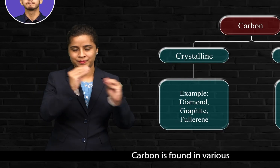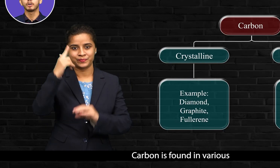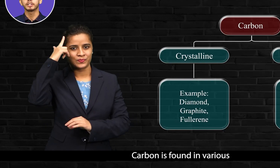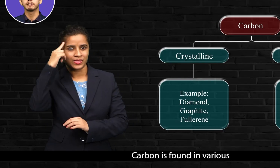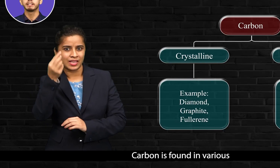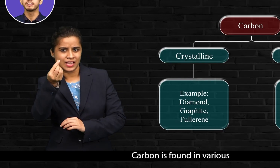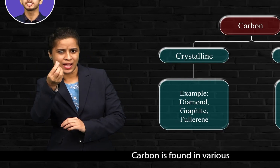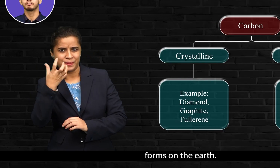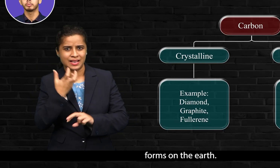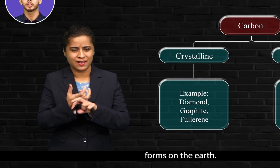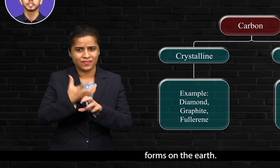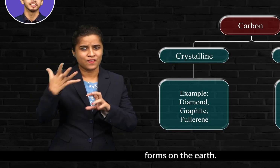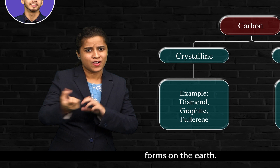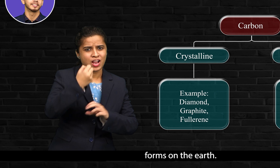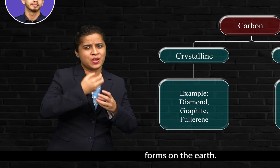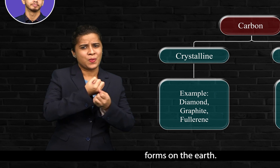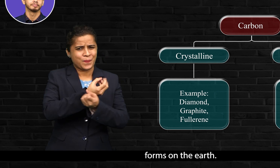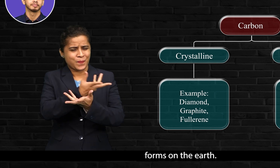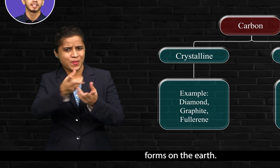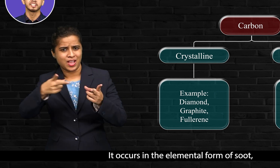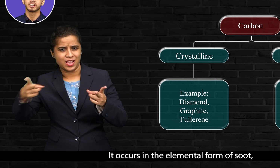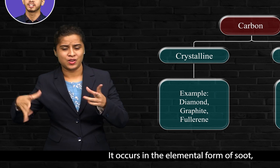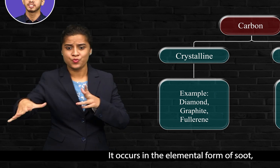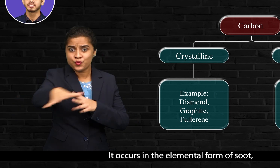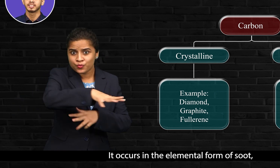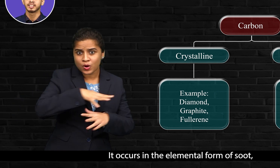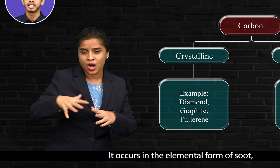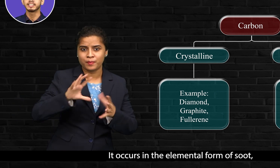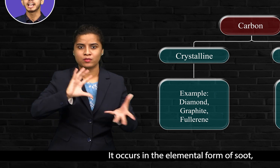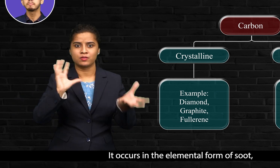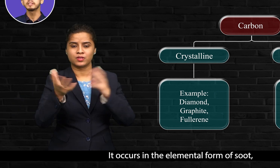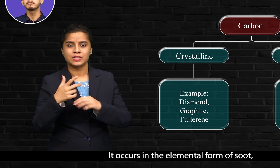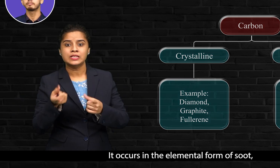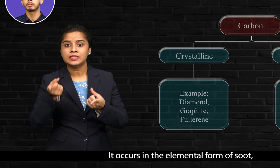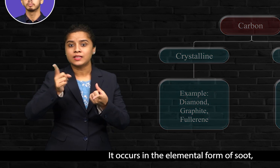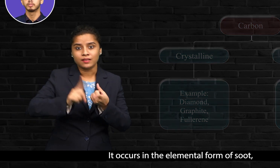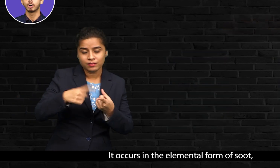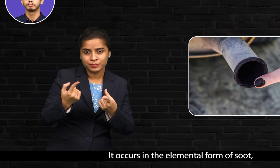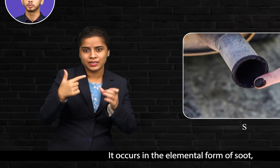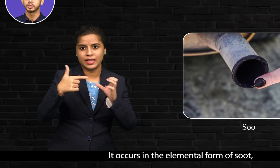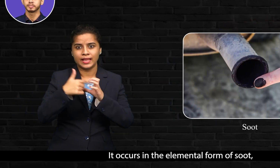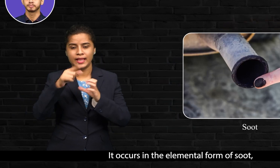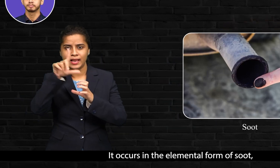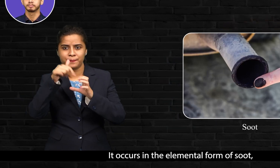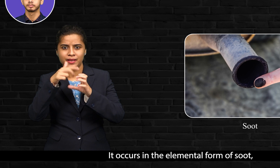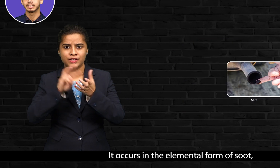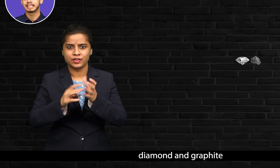Carbon is found in various forms on the earth. It occurs in the elemental form of